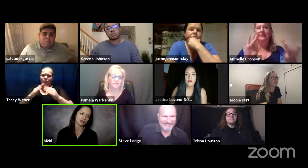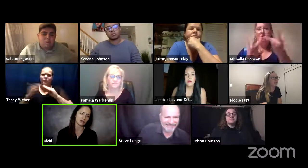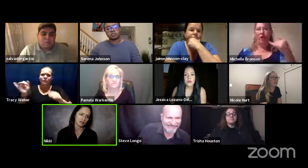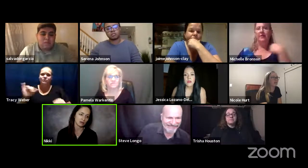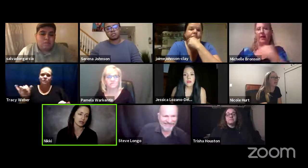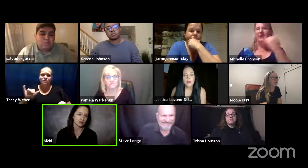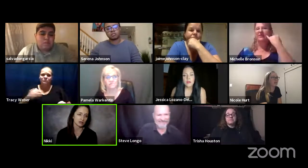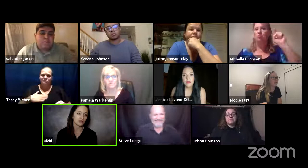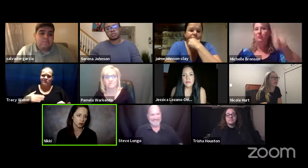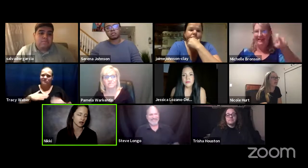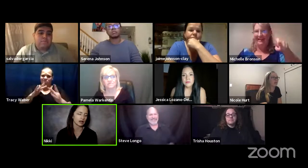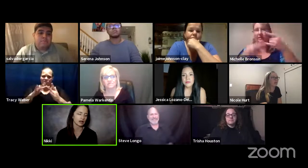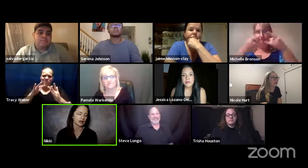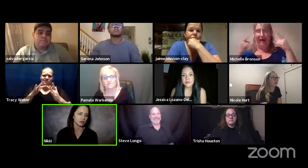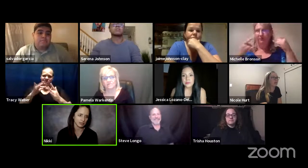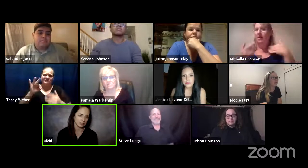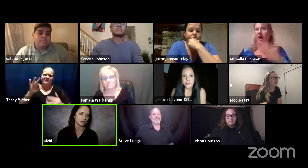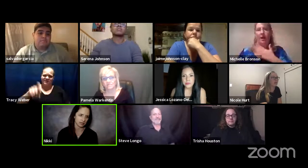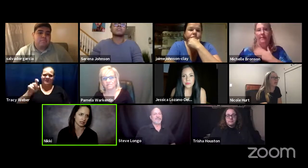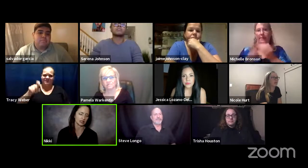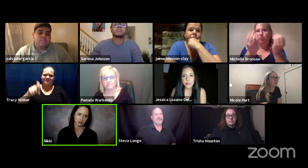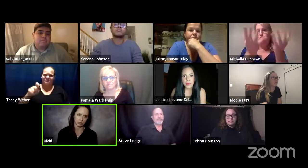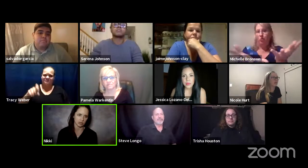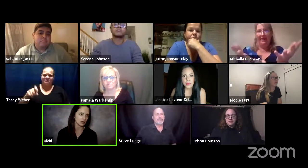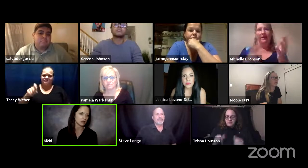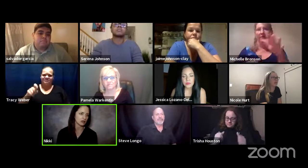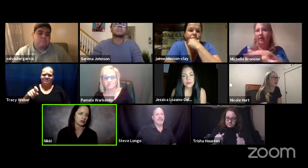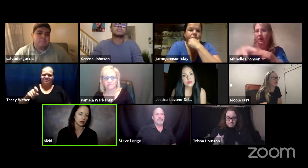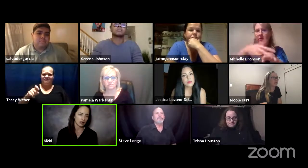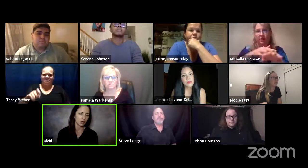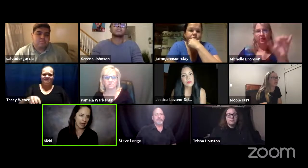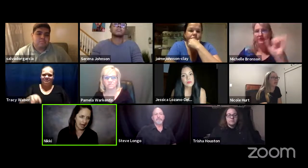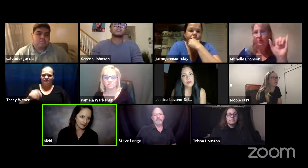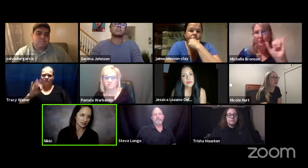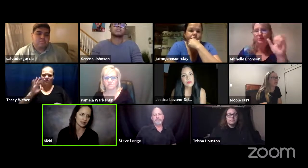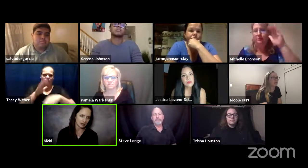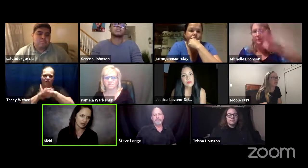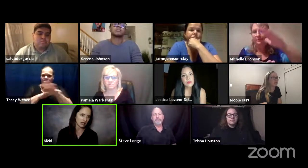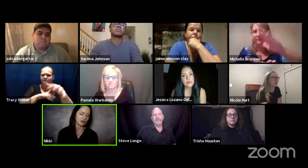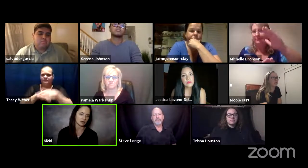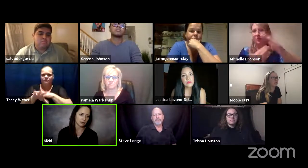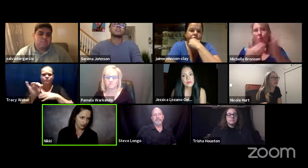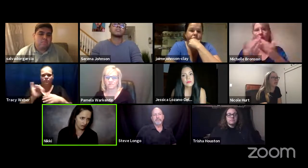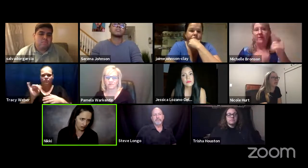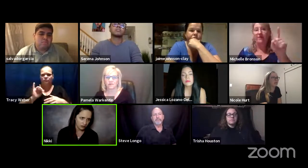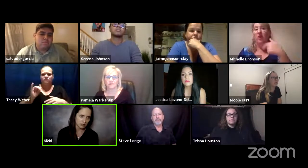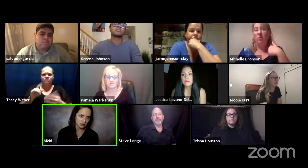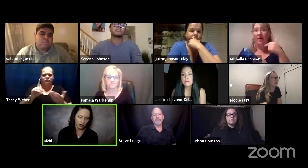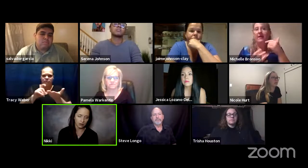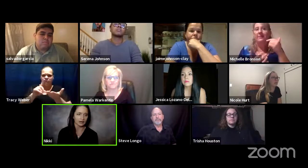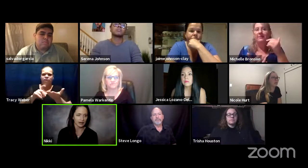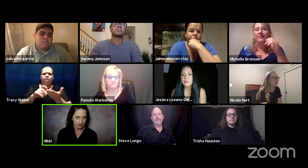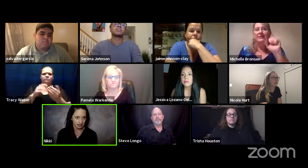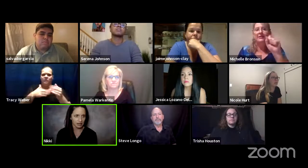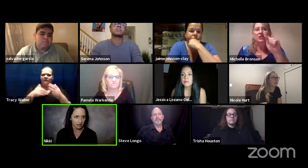for the community. So if you are in need, please don't hesitate to reach out. We're happy to supply those. We have gloves as well. We have hand